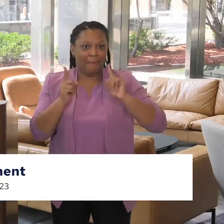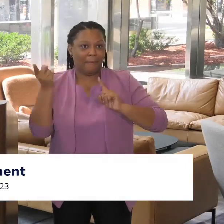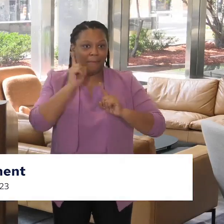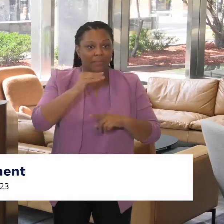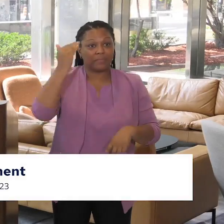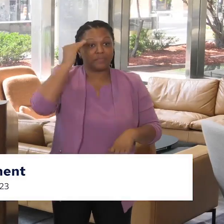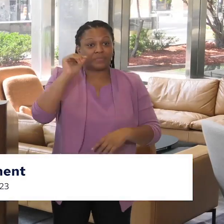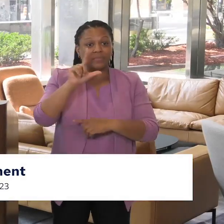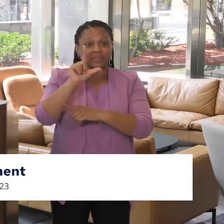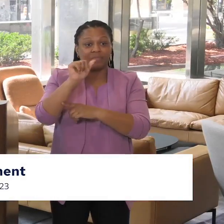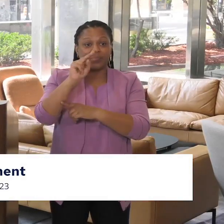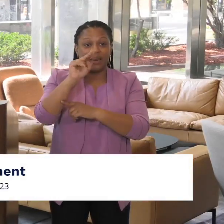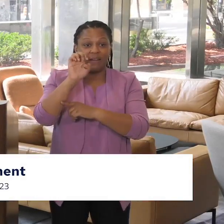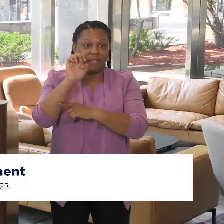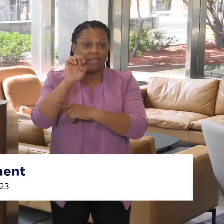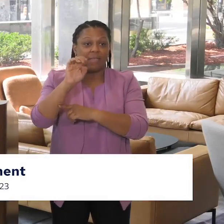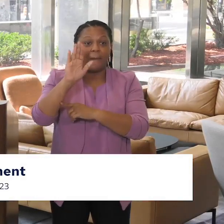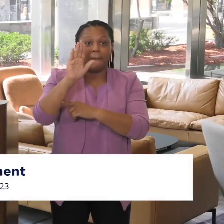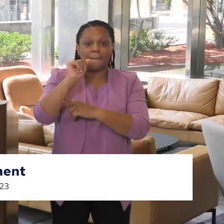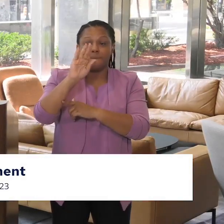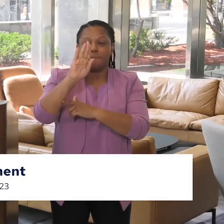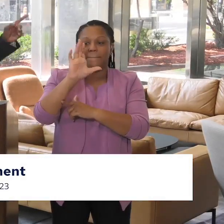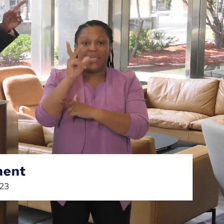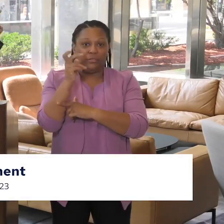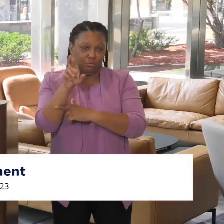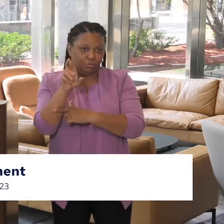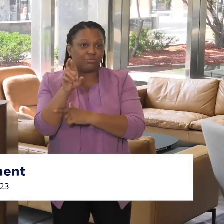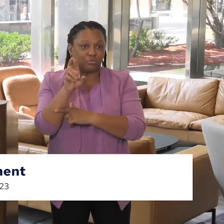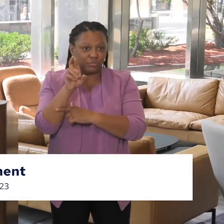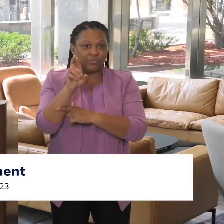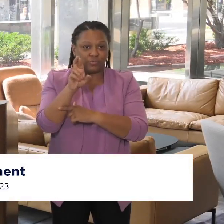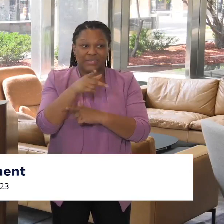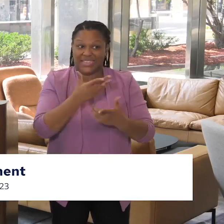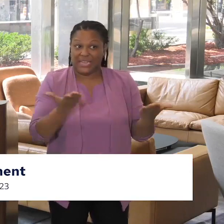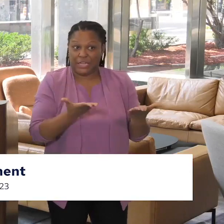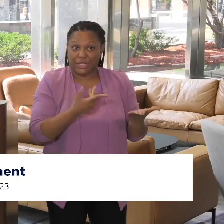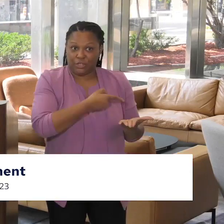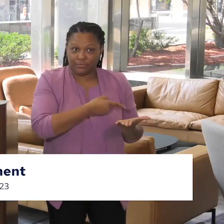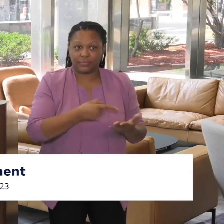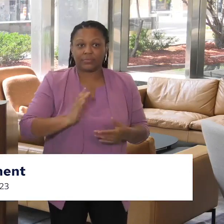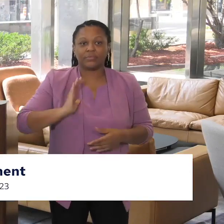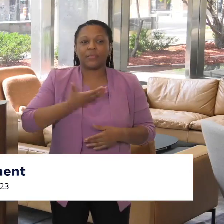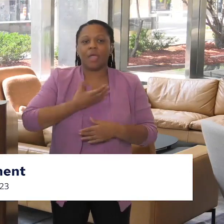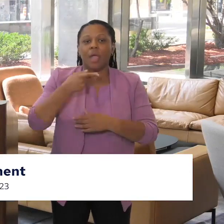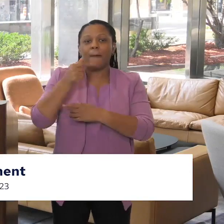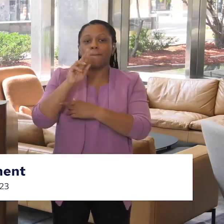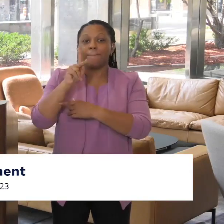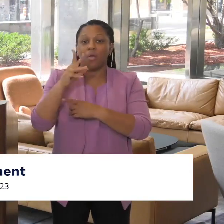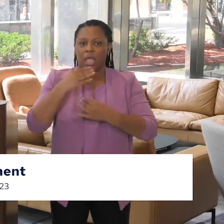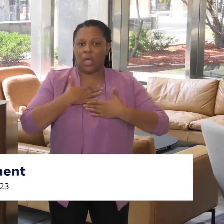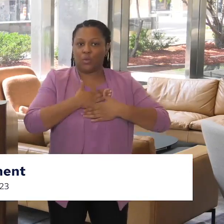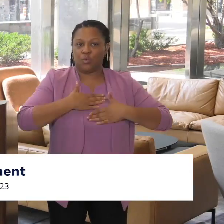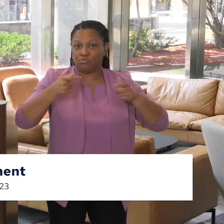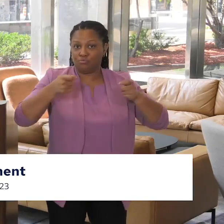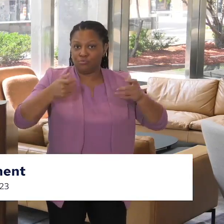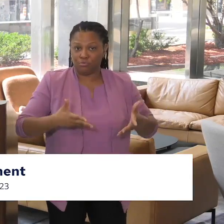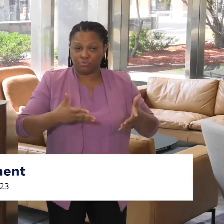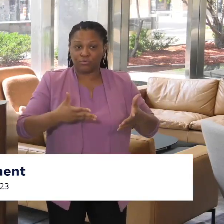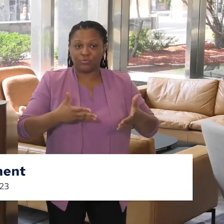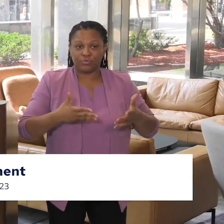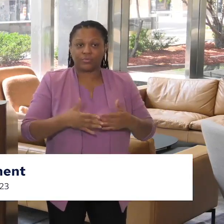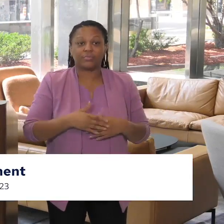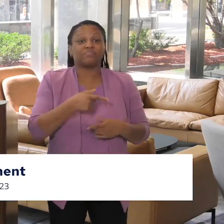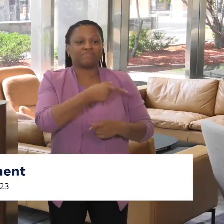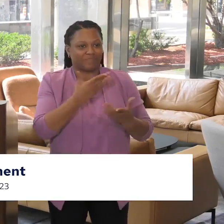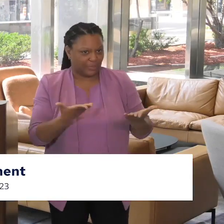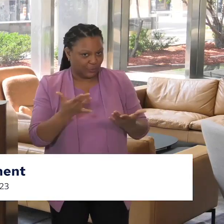Our Parks and Rec director, Andy Rodriguez, is in the room. It's great to see you. It's always wonderful to see my Congress